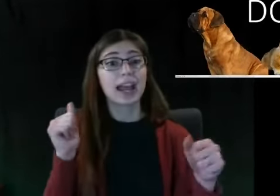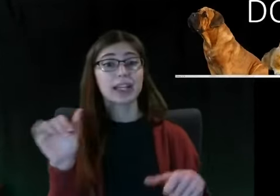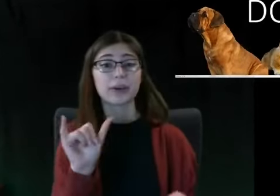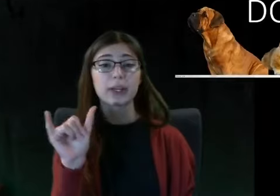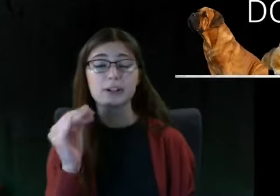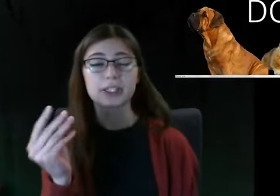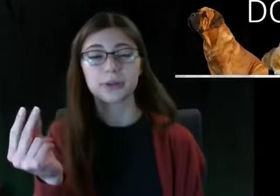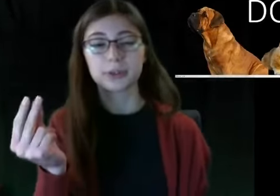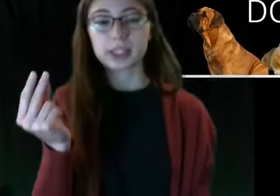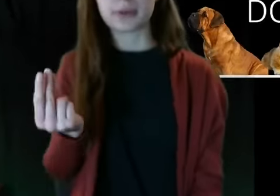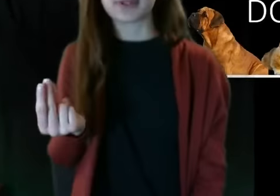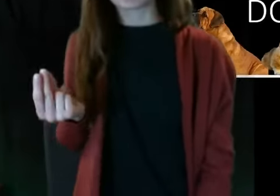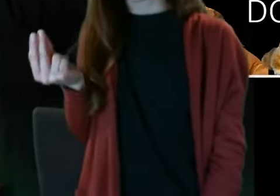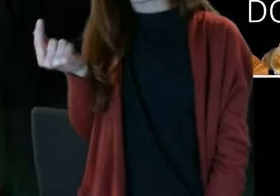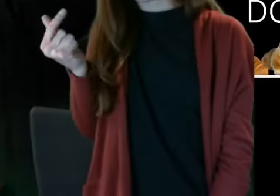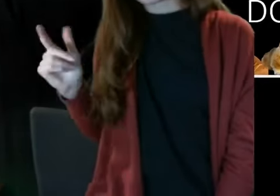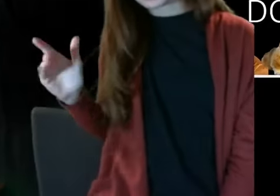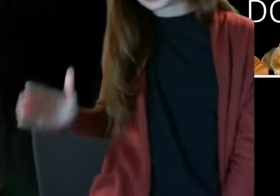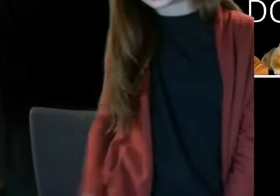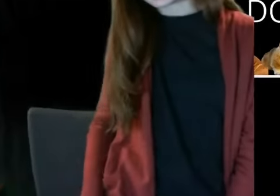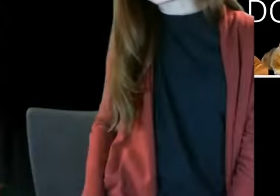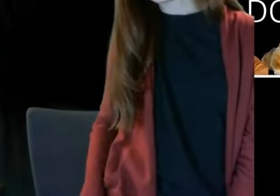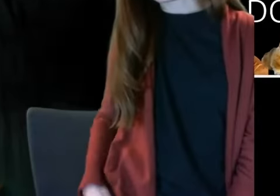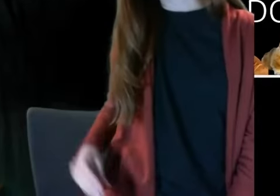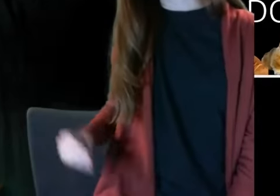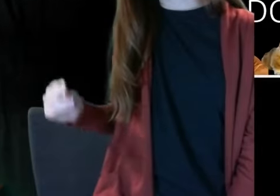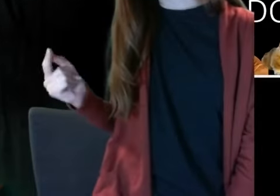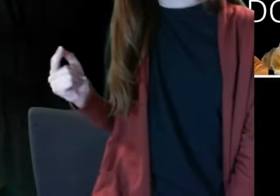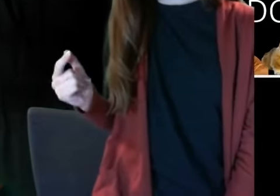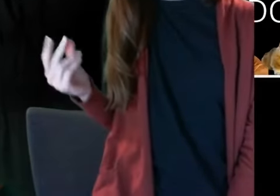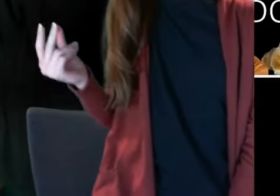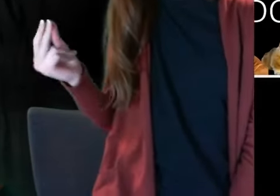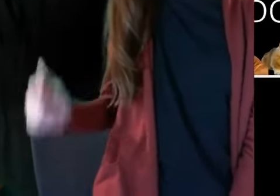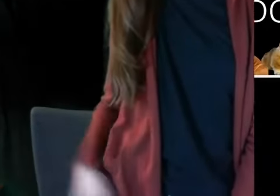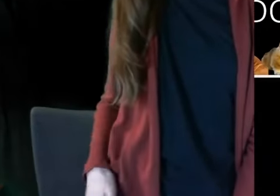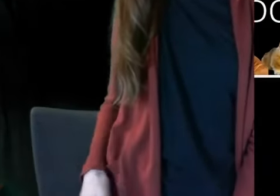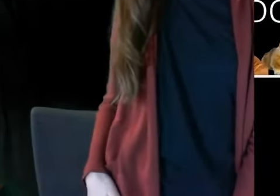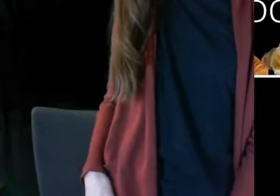you can also do snap, leg slap, snap.